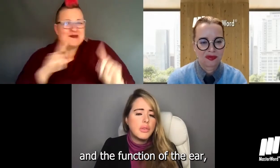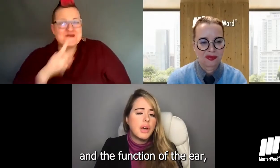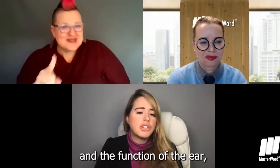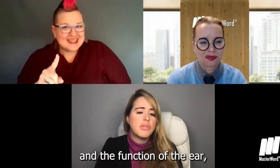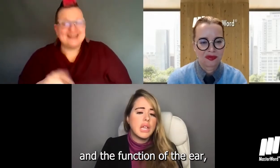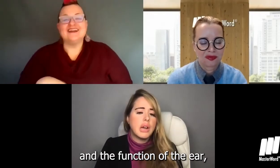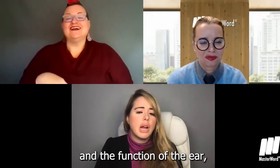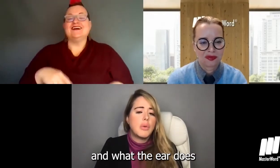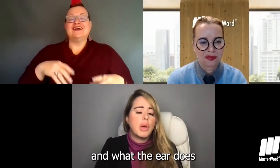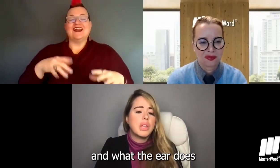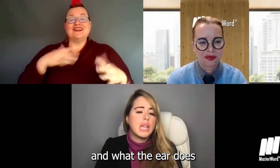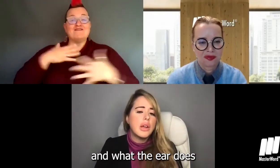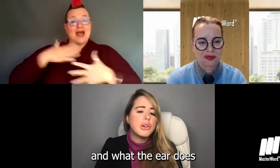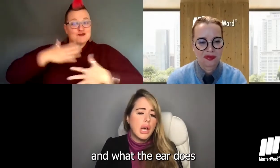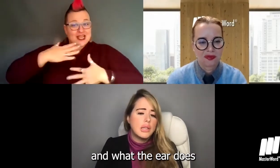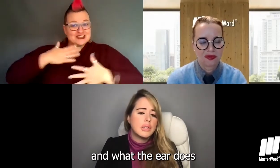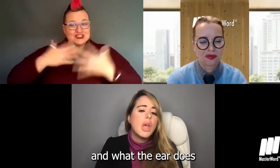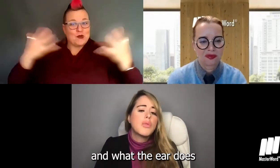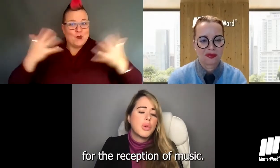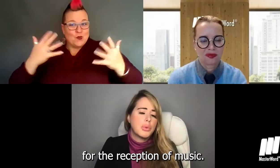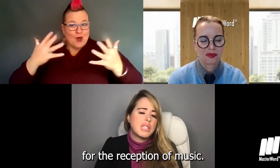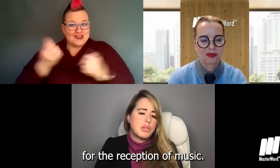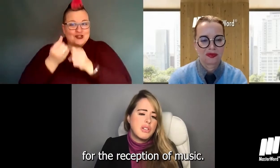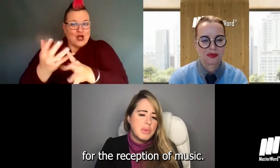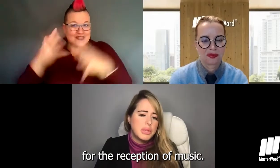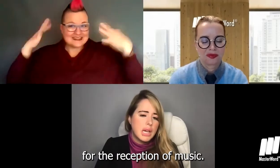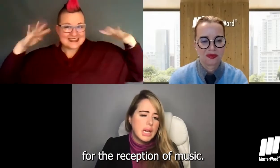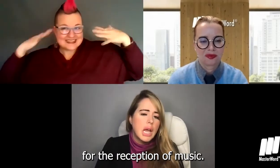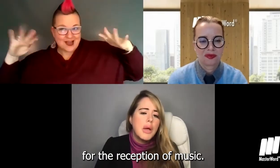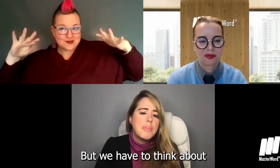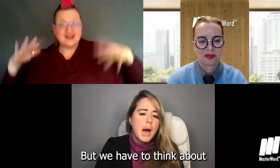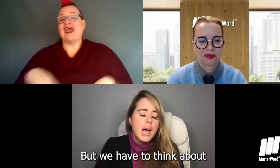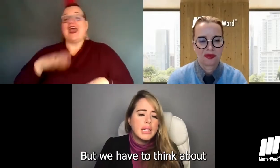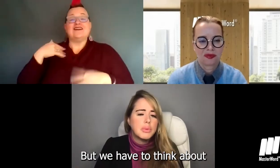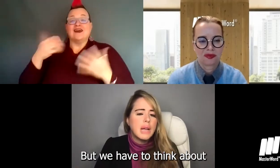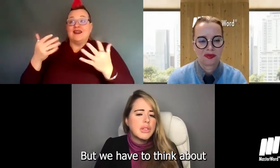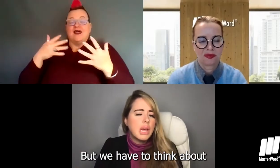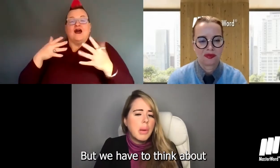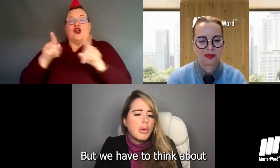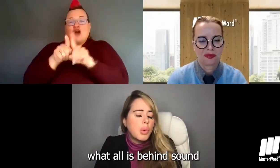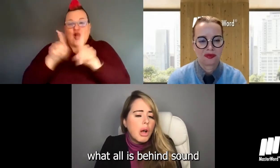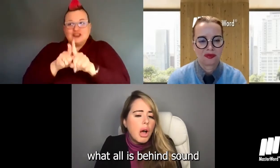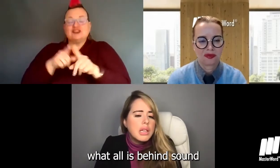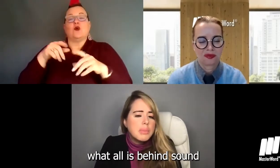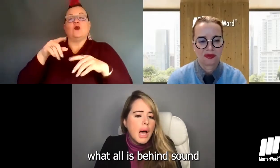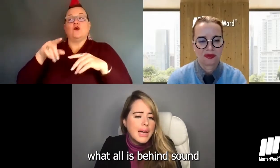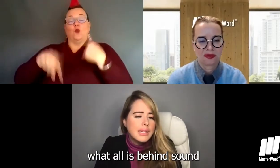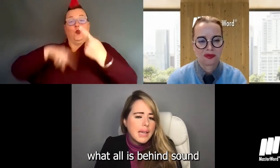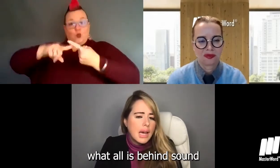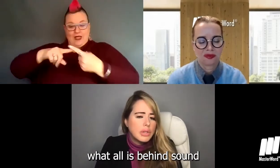the function of the ear and what the ear does for the reception of music. But we have to think about what all is behind sound.